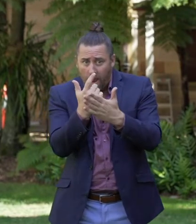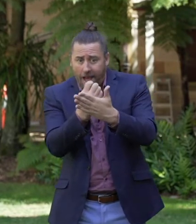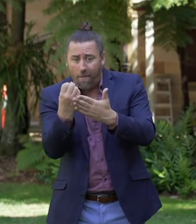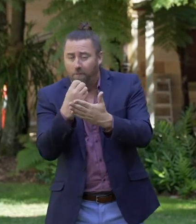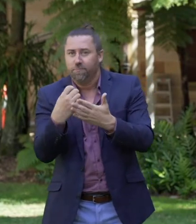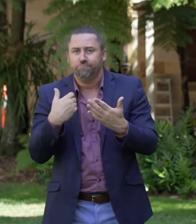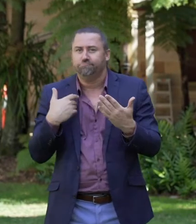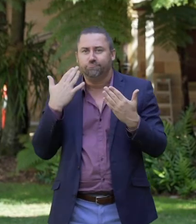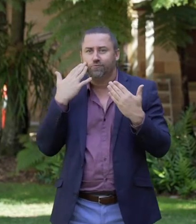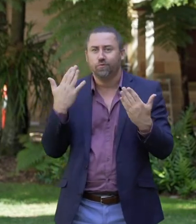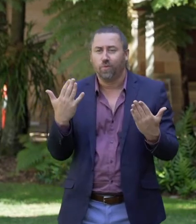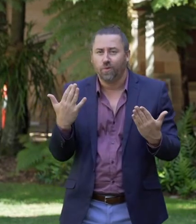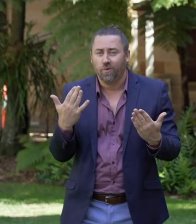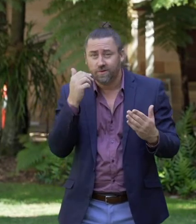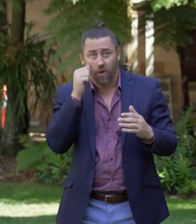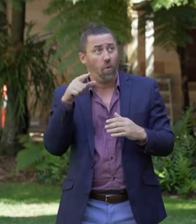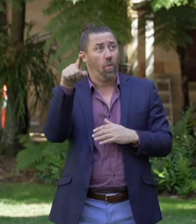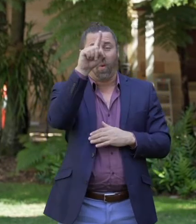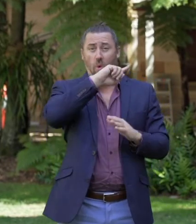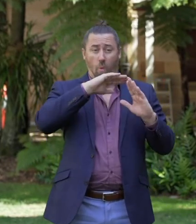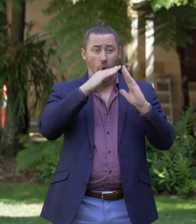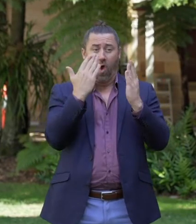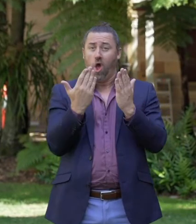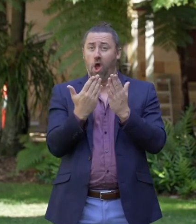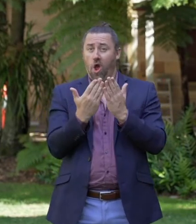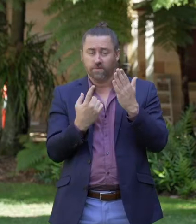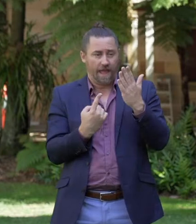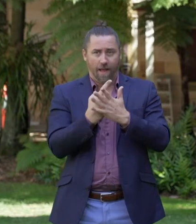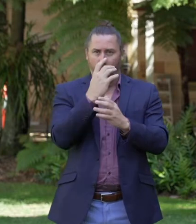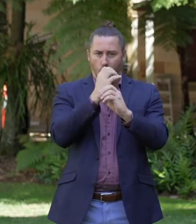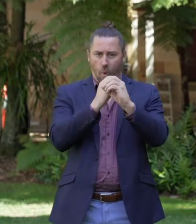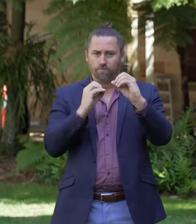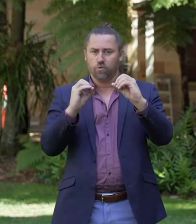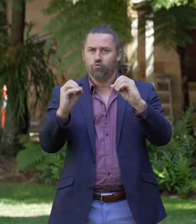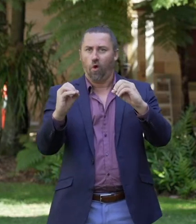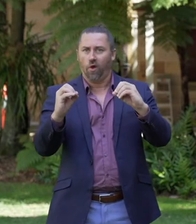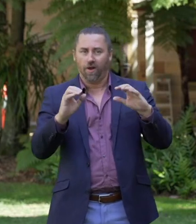has experienced this Omicron wave almost simultaneously. So